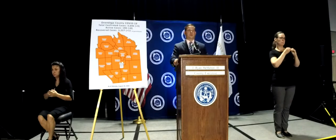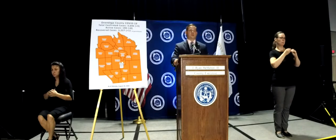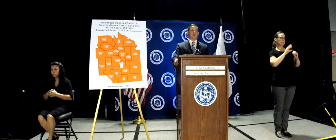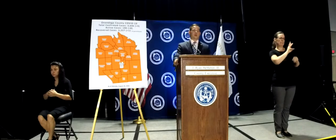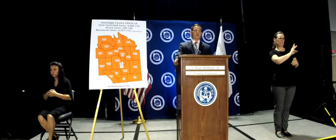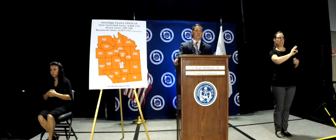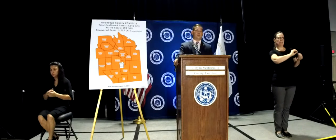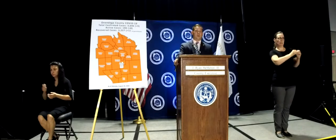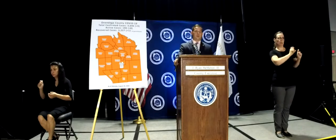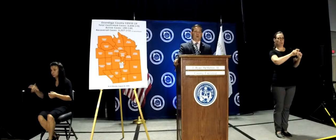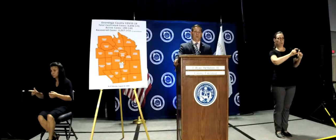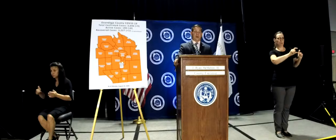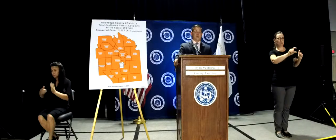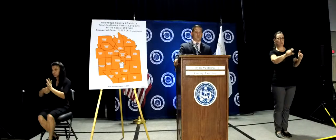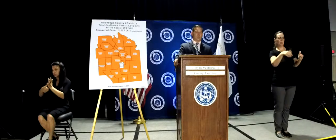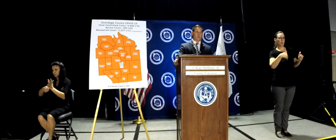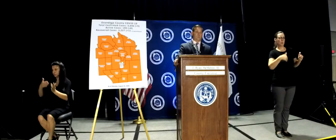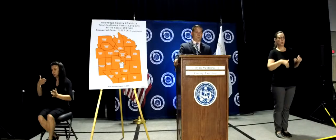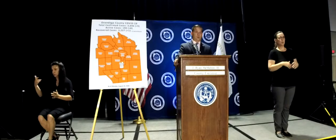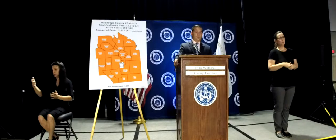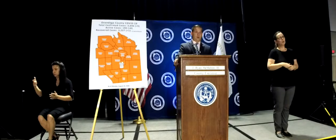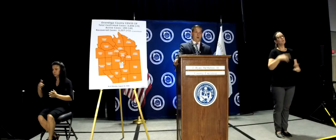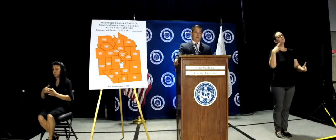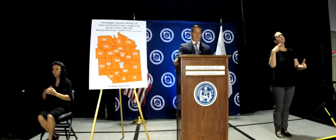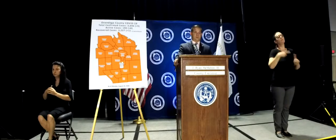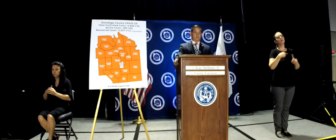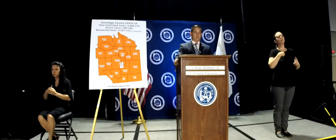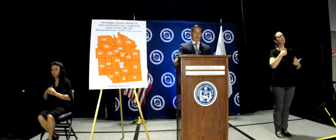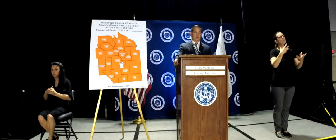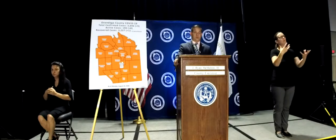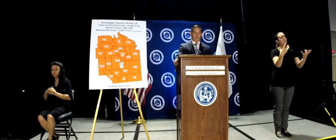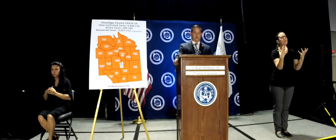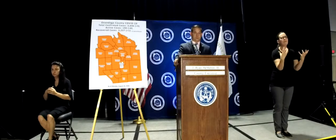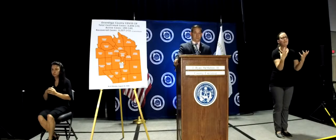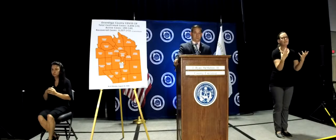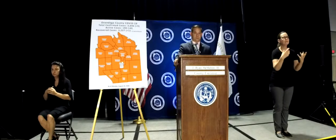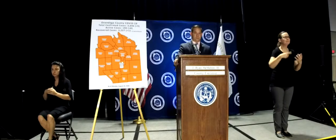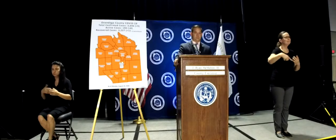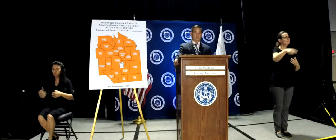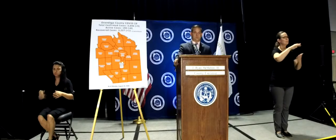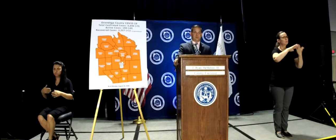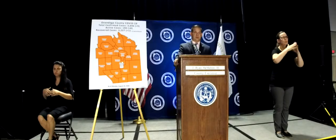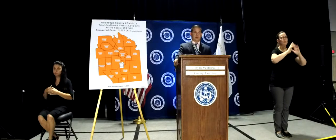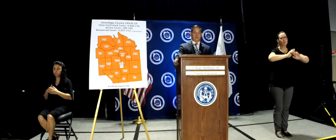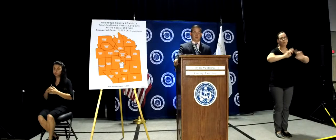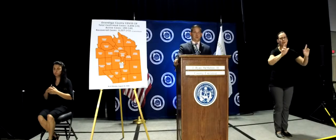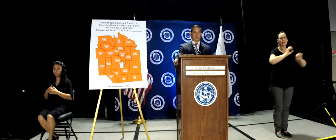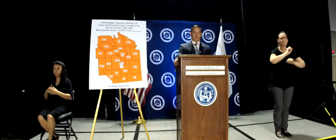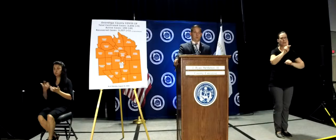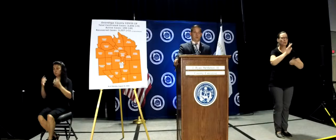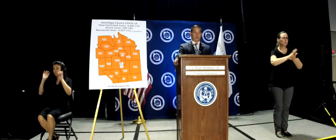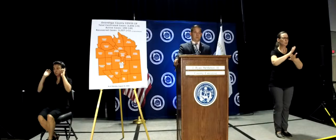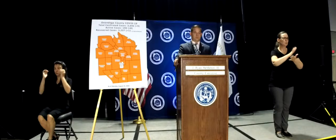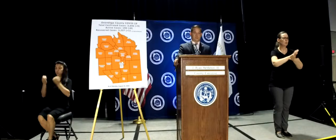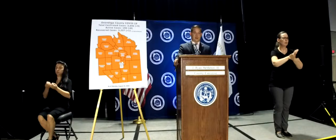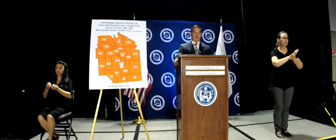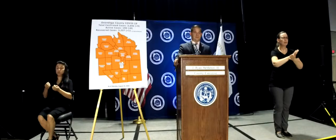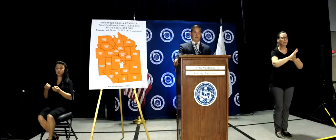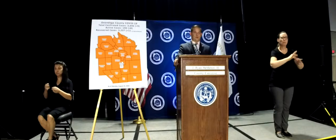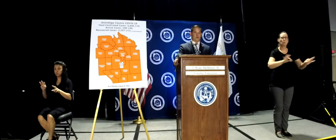in a position of strength to go back to school. I have 3 children. The end of last year's school year wasn't